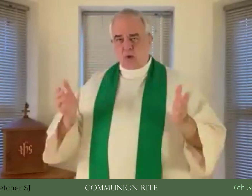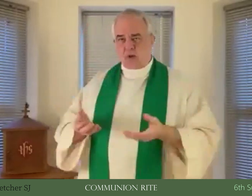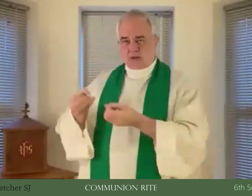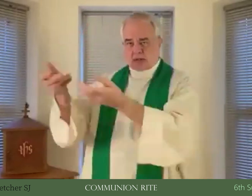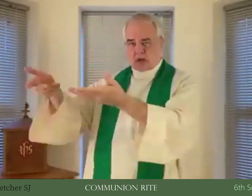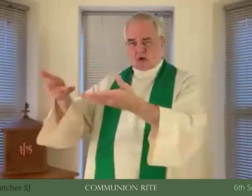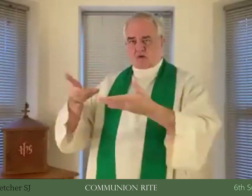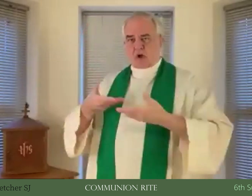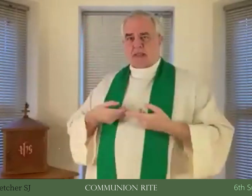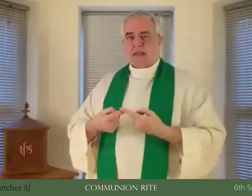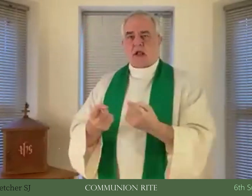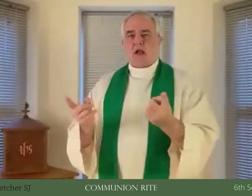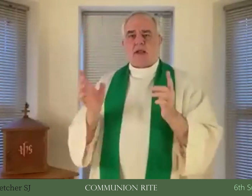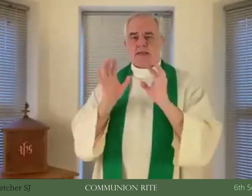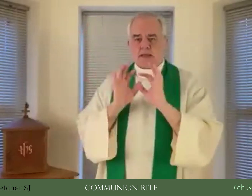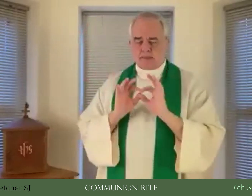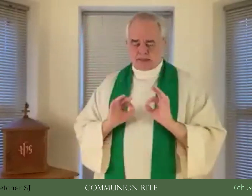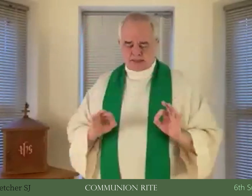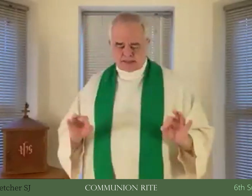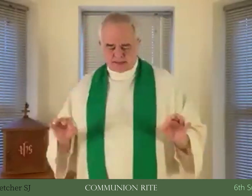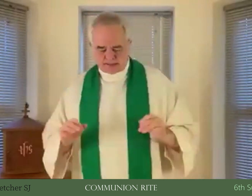world, grant us peace.